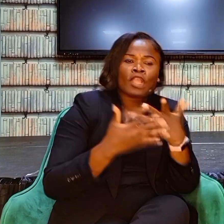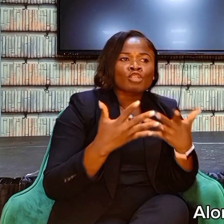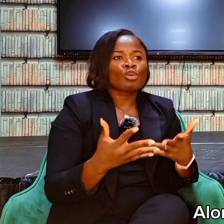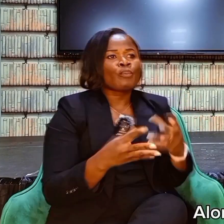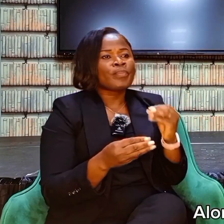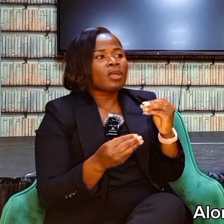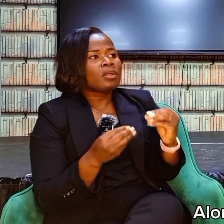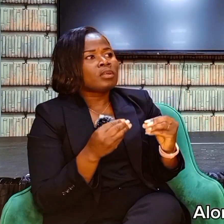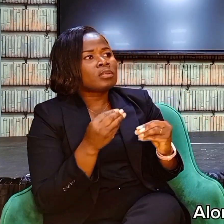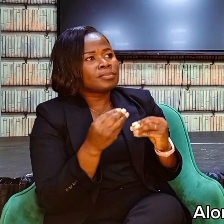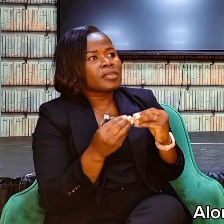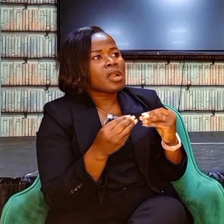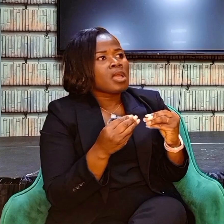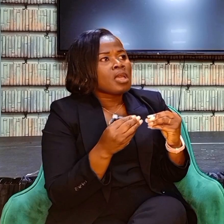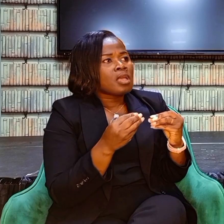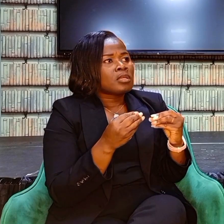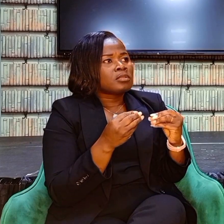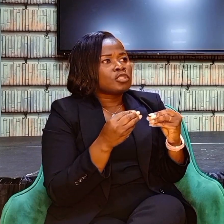So